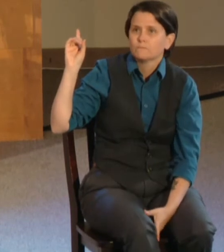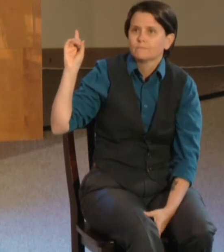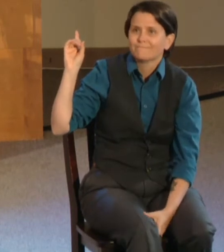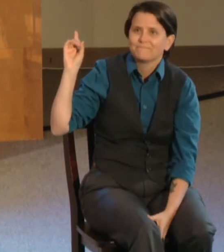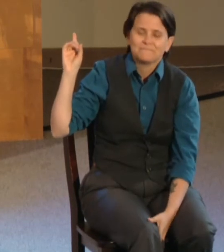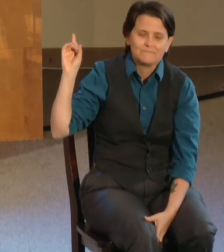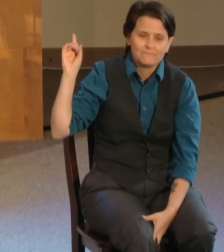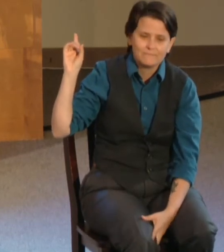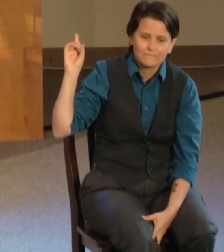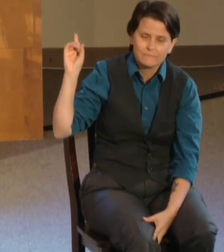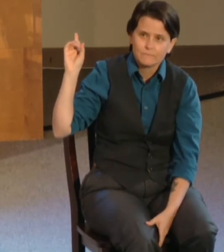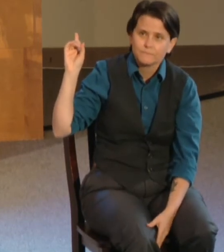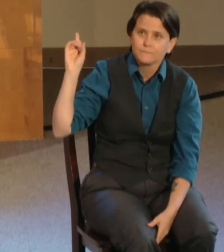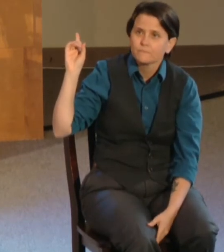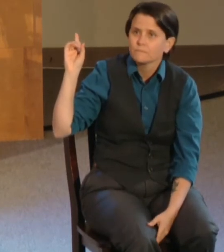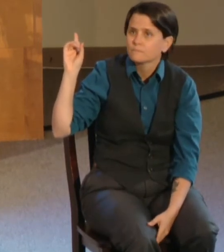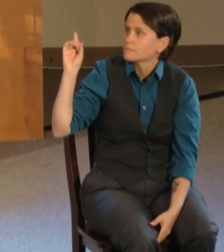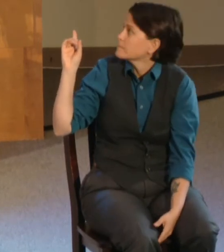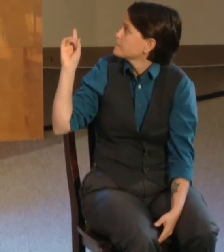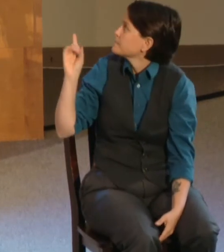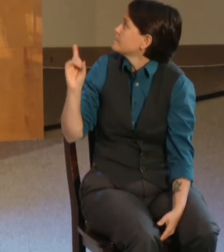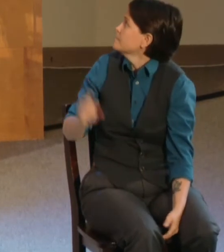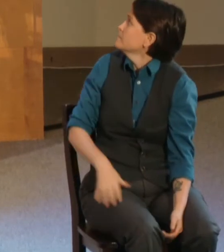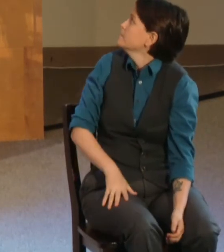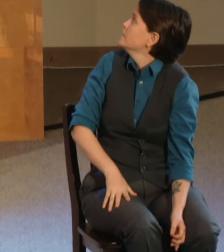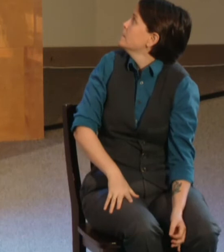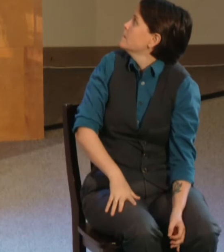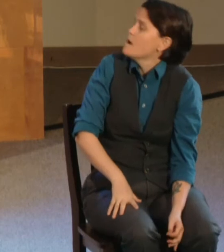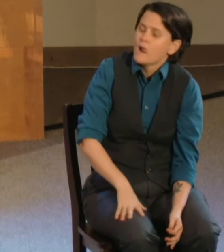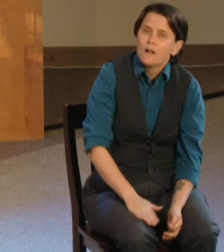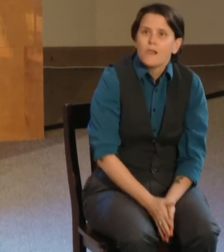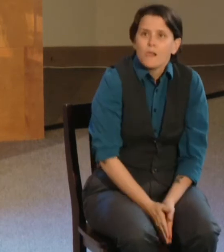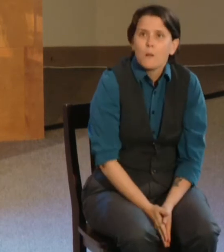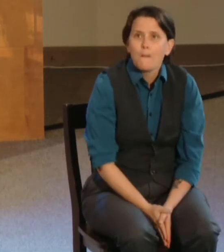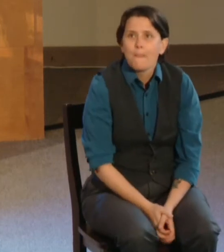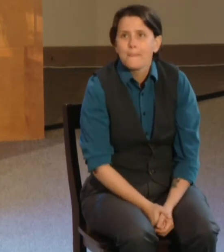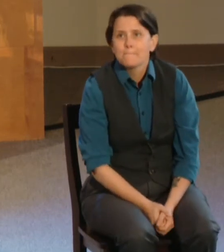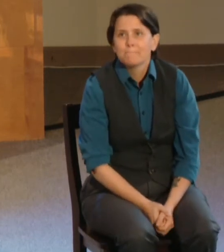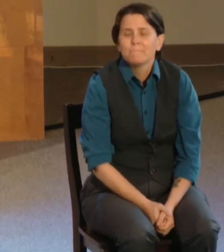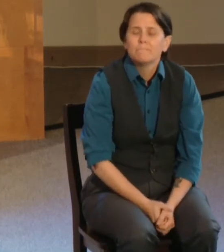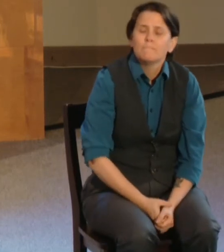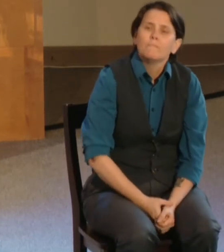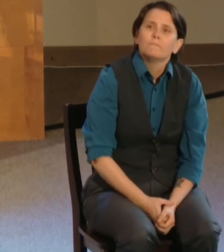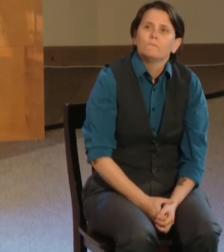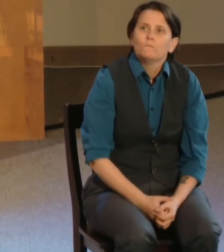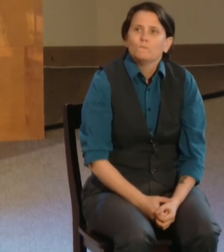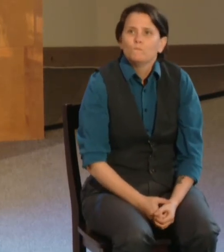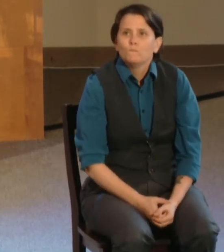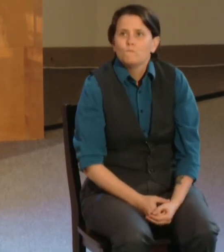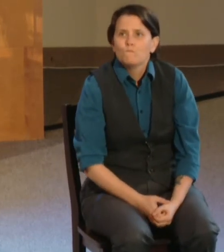What good is it, my brothers and sisters, if you say you have faith but do not have works? Can faith save you?